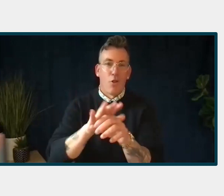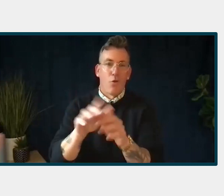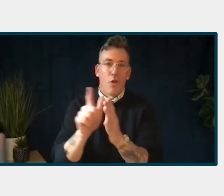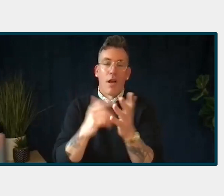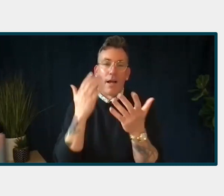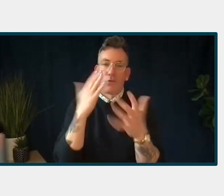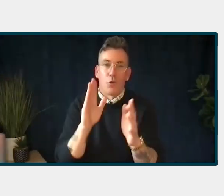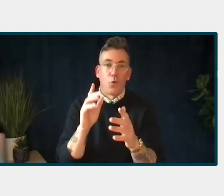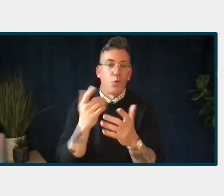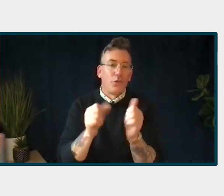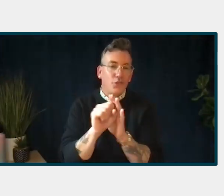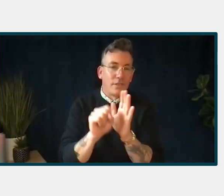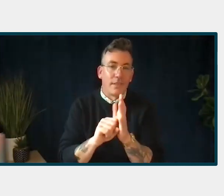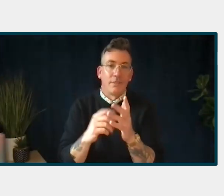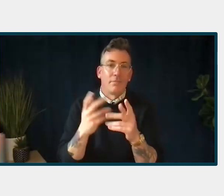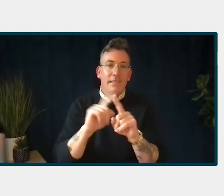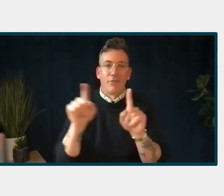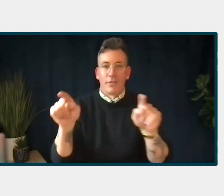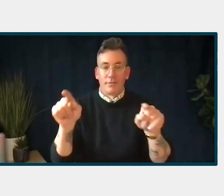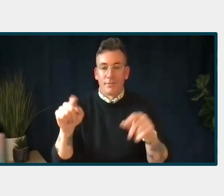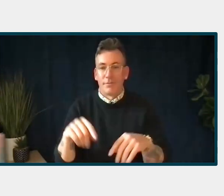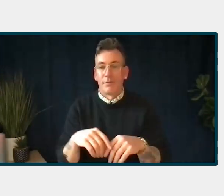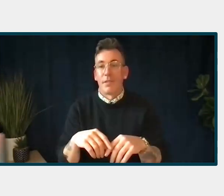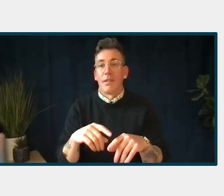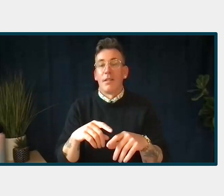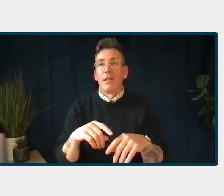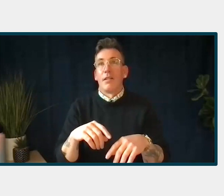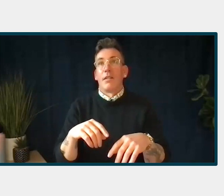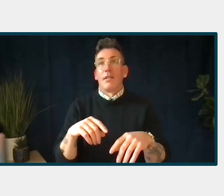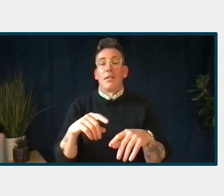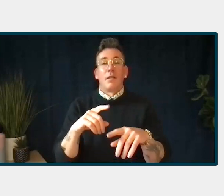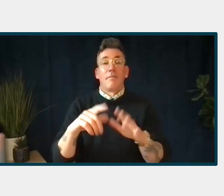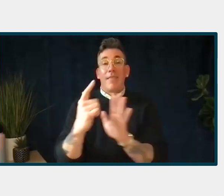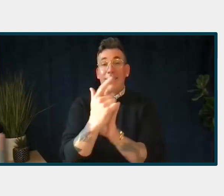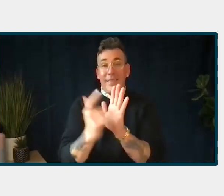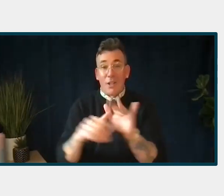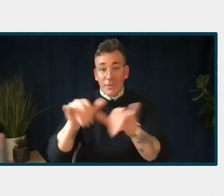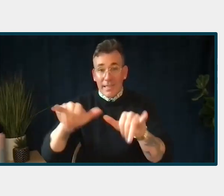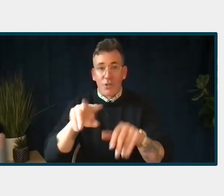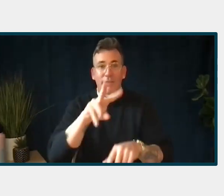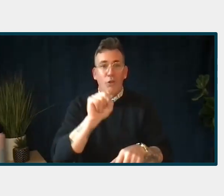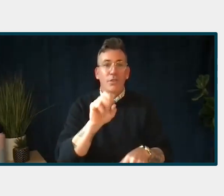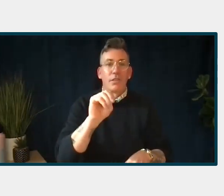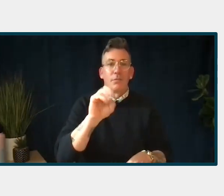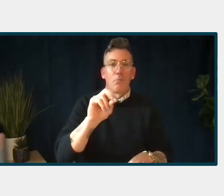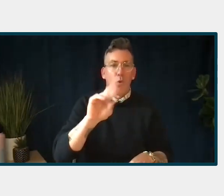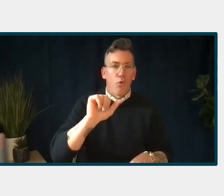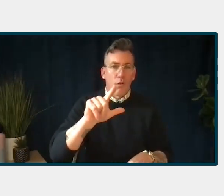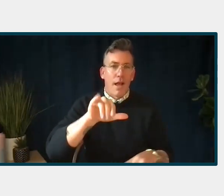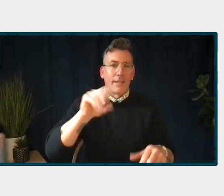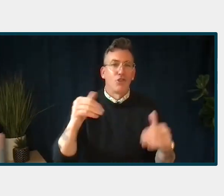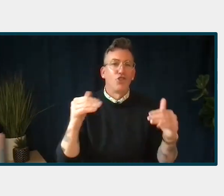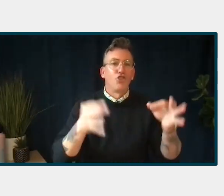the local state laws as far as accessing interpreters. I'm not sure what state you're in, but they do vary. Now,